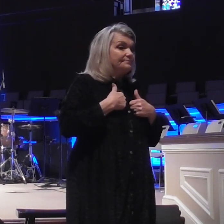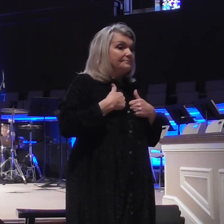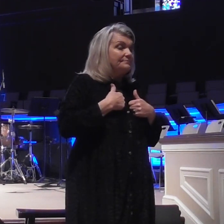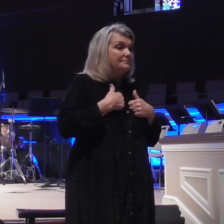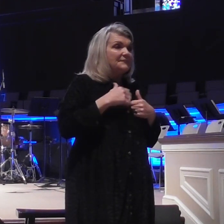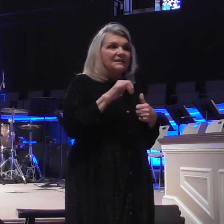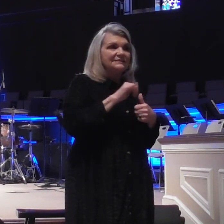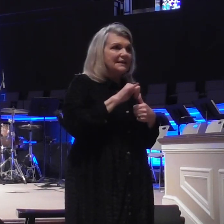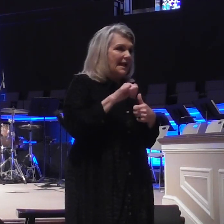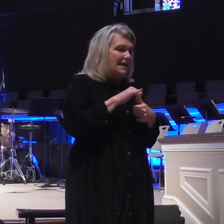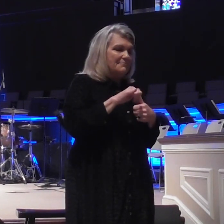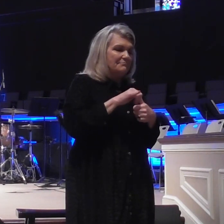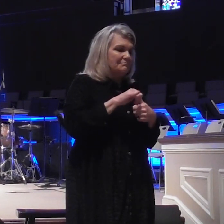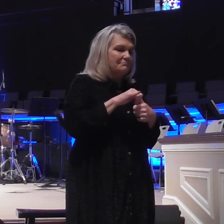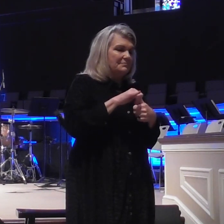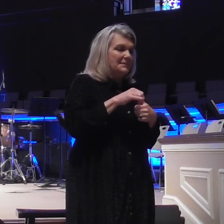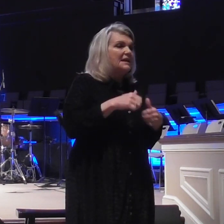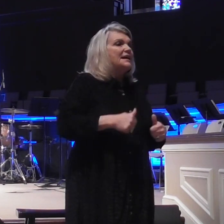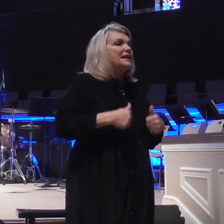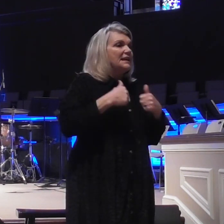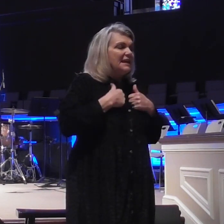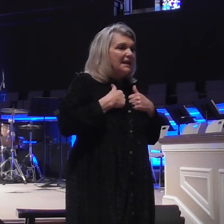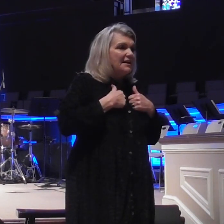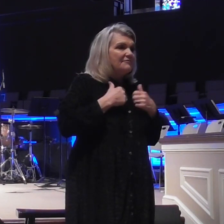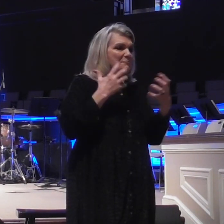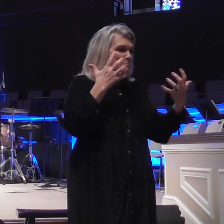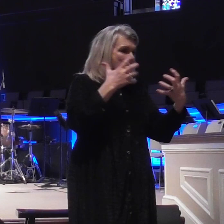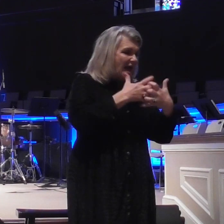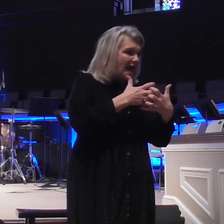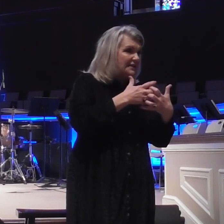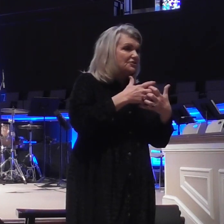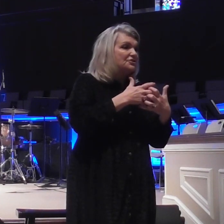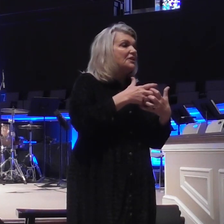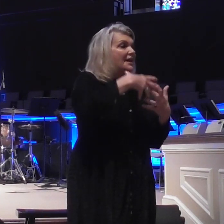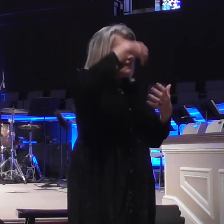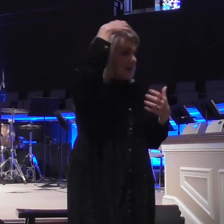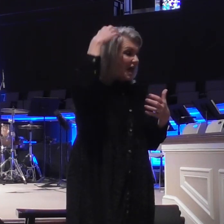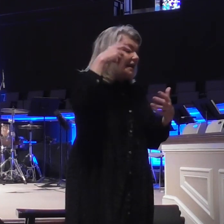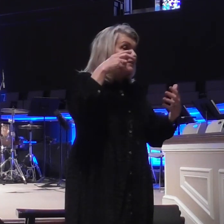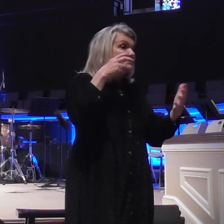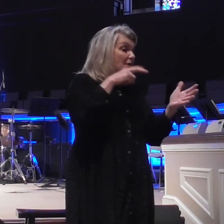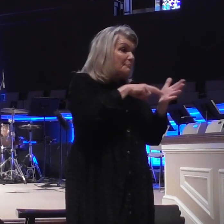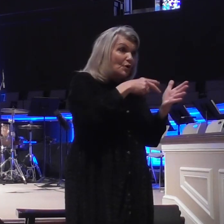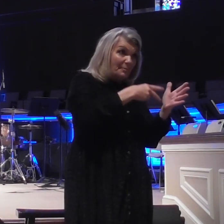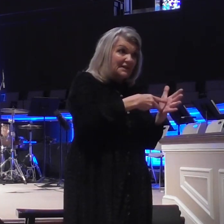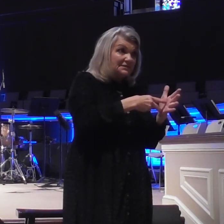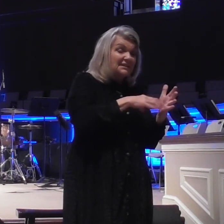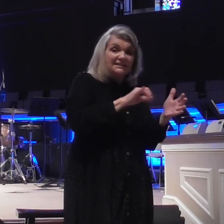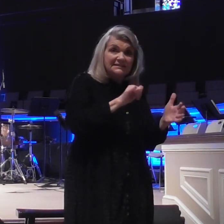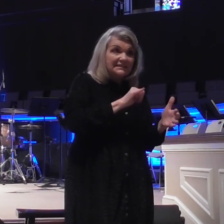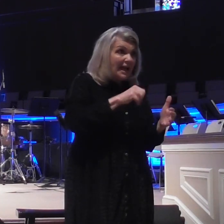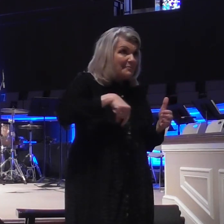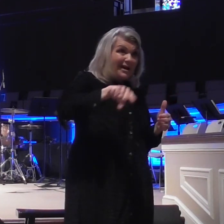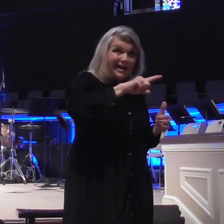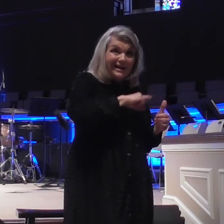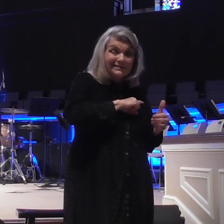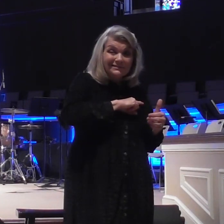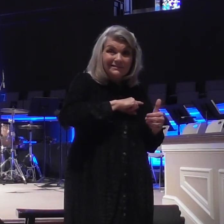total alignment with his creational purpose. Then a lion is really free. And what is a lion created